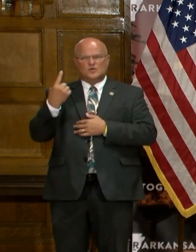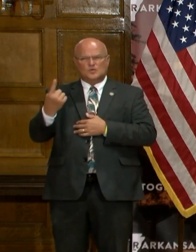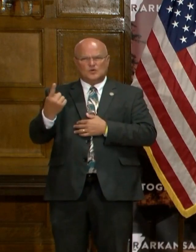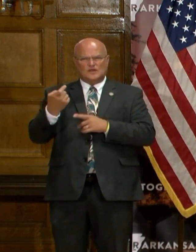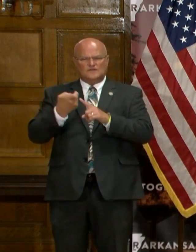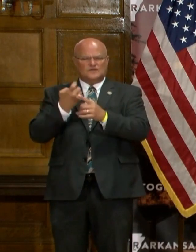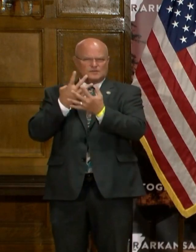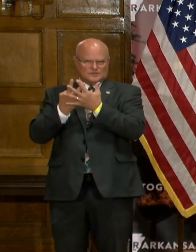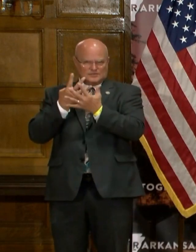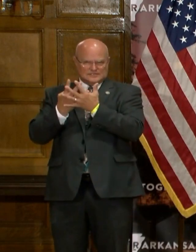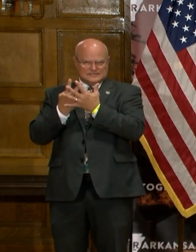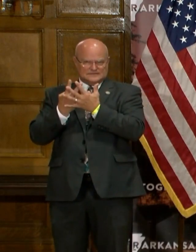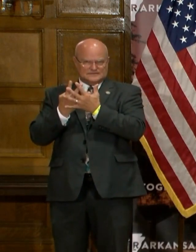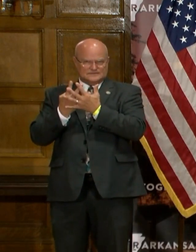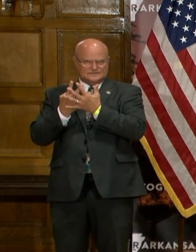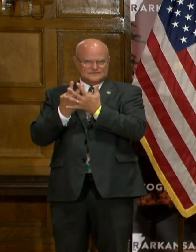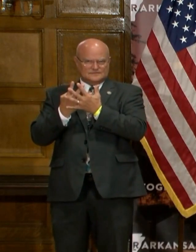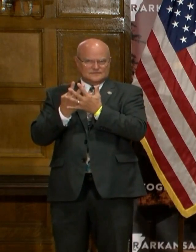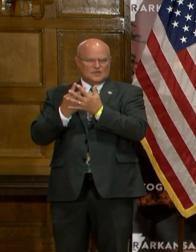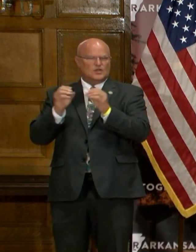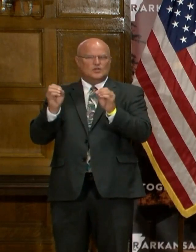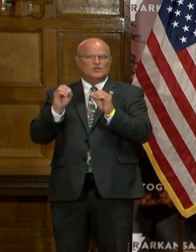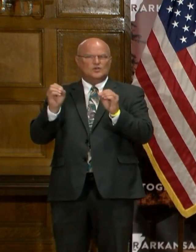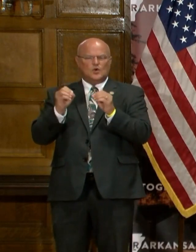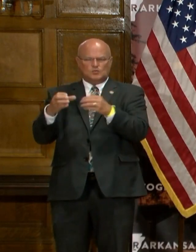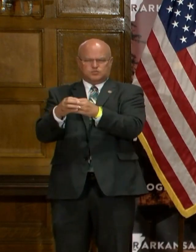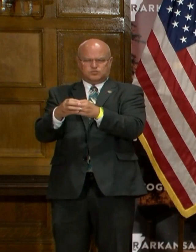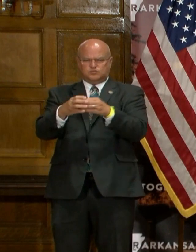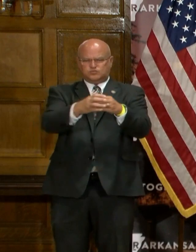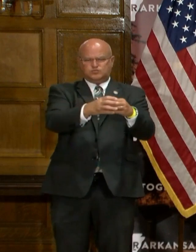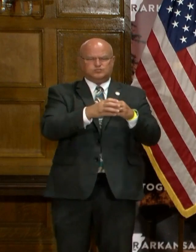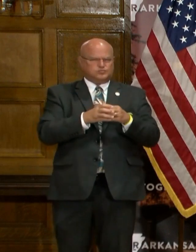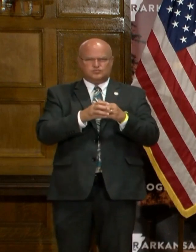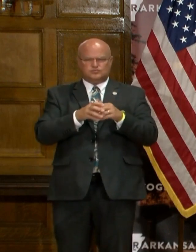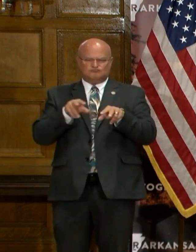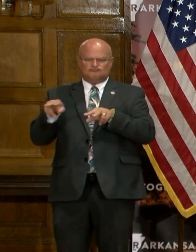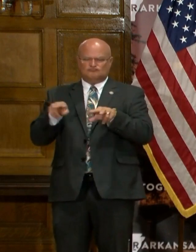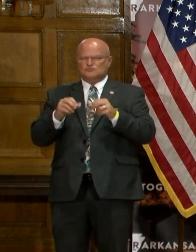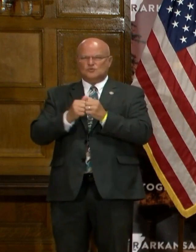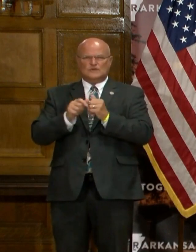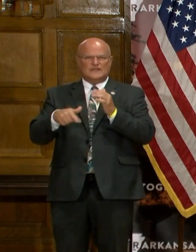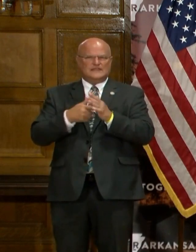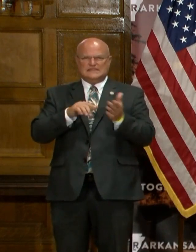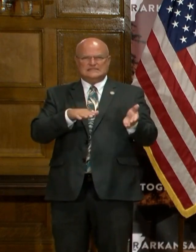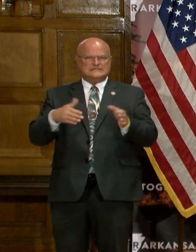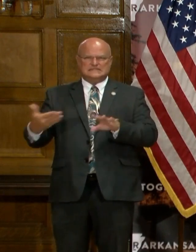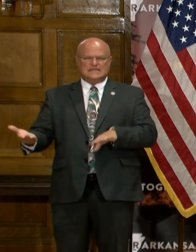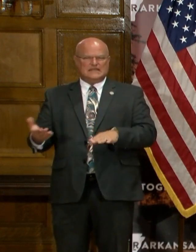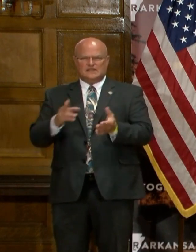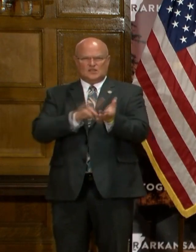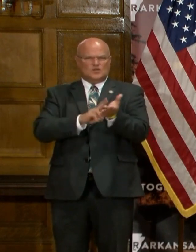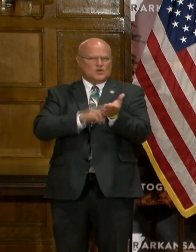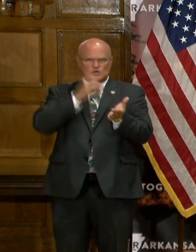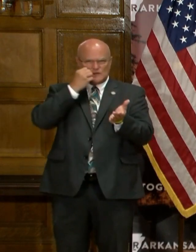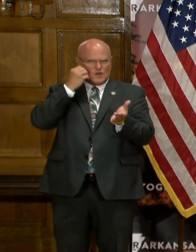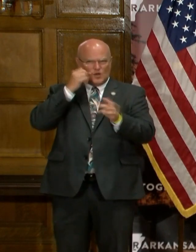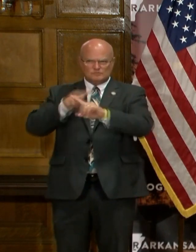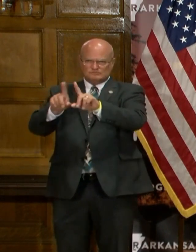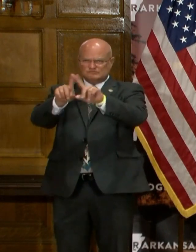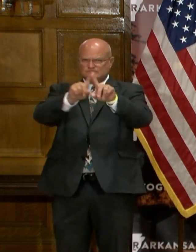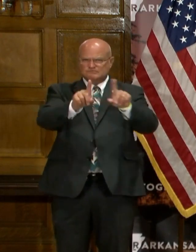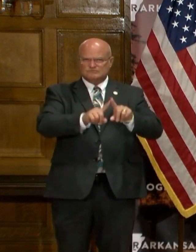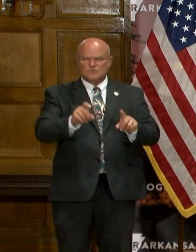case from the correctional institution. No focal or no clustering was observed with regard to the nursing home cases